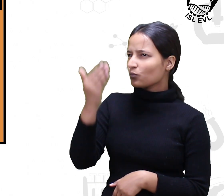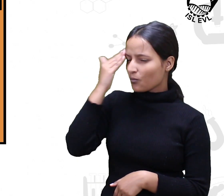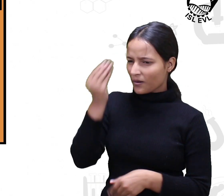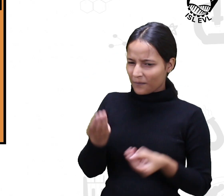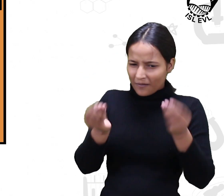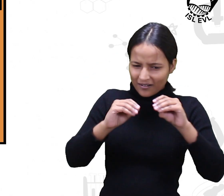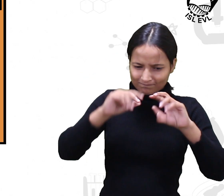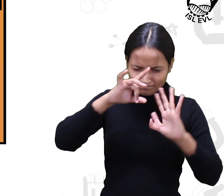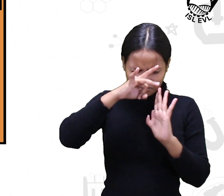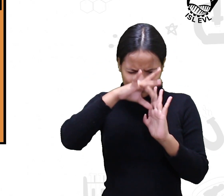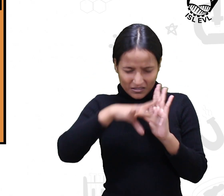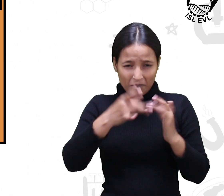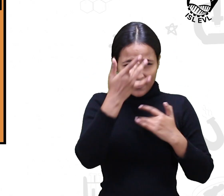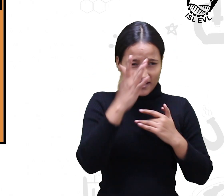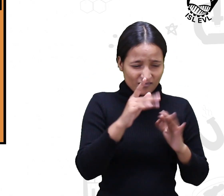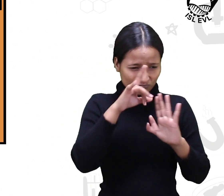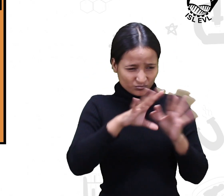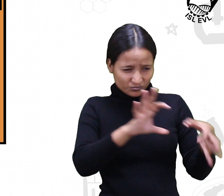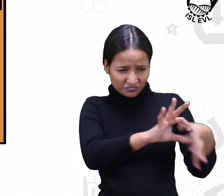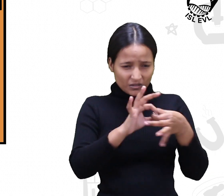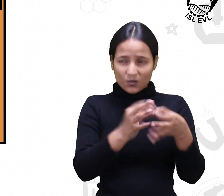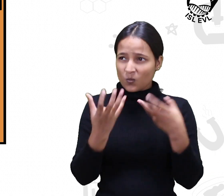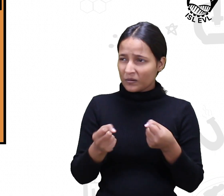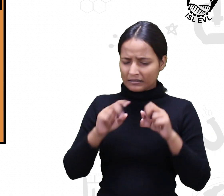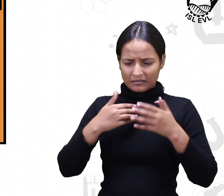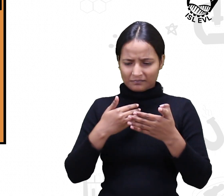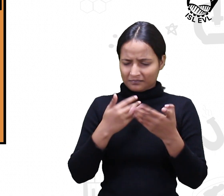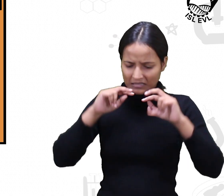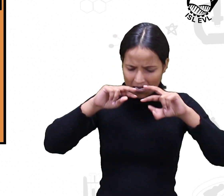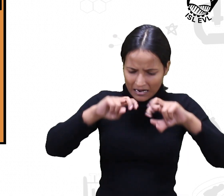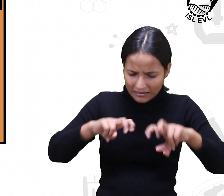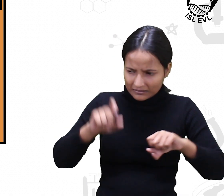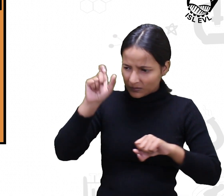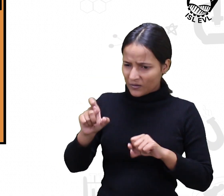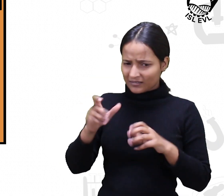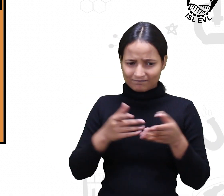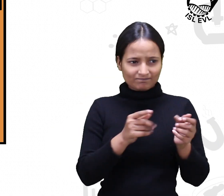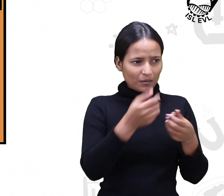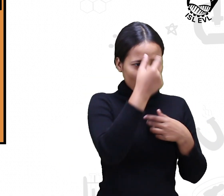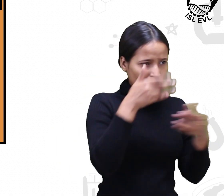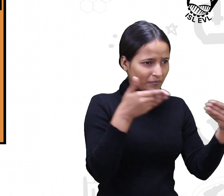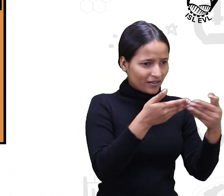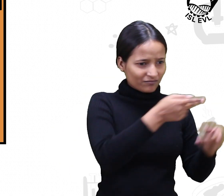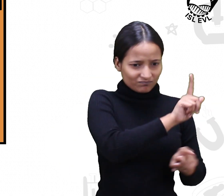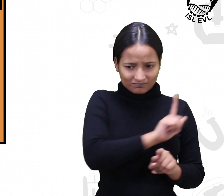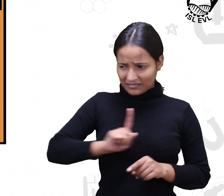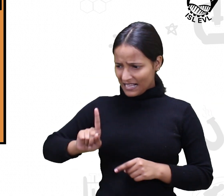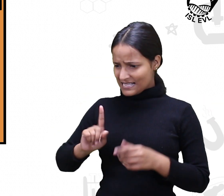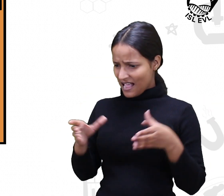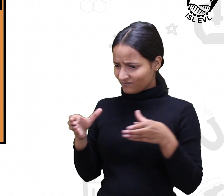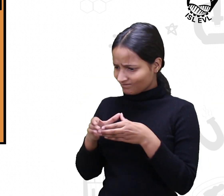So you know more about patients than, let's say, any researcher who is doing their work in